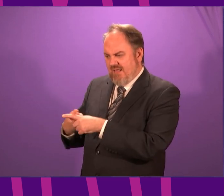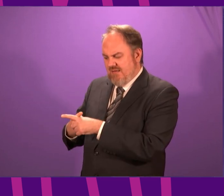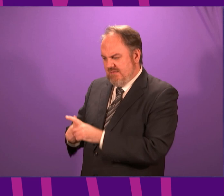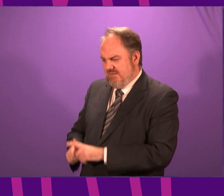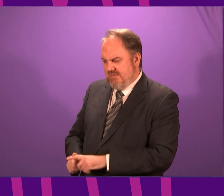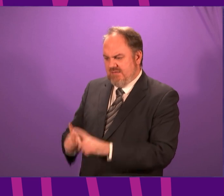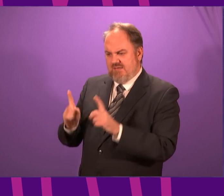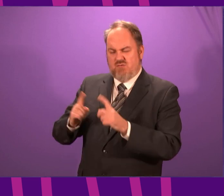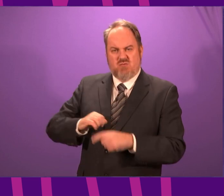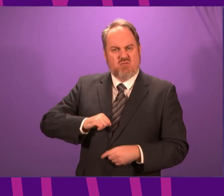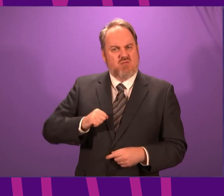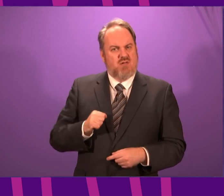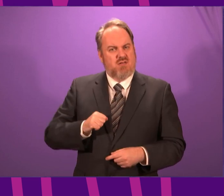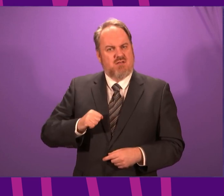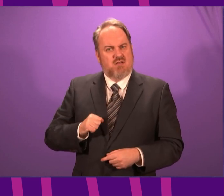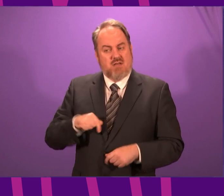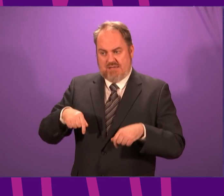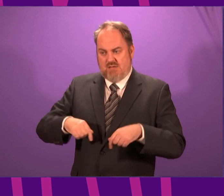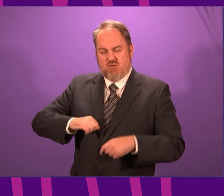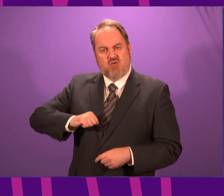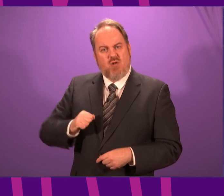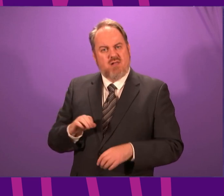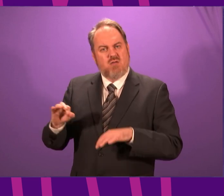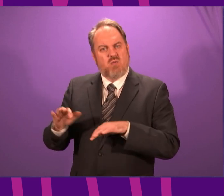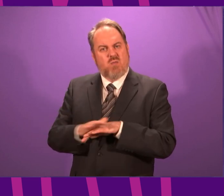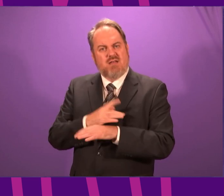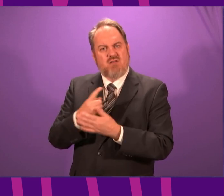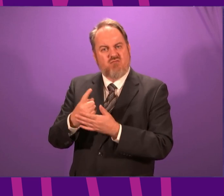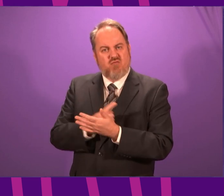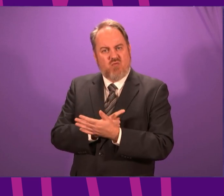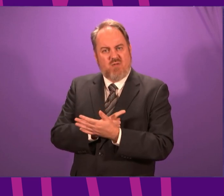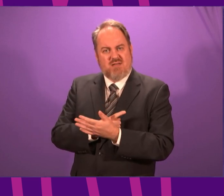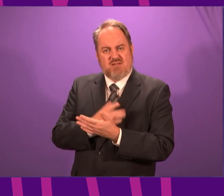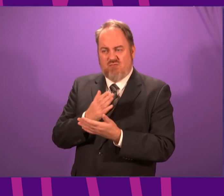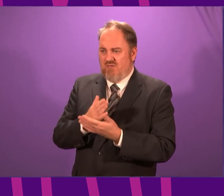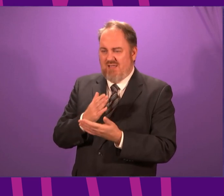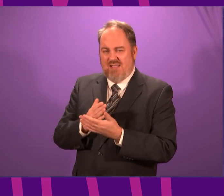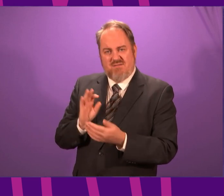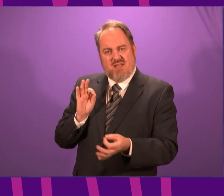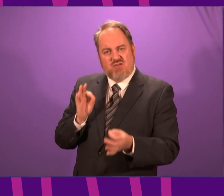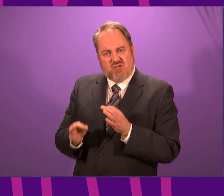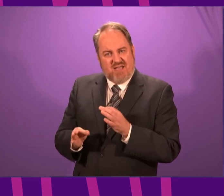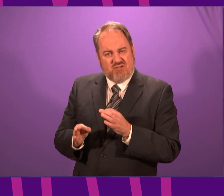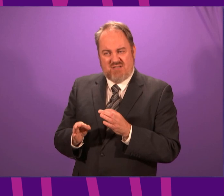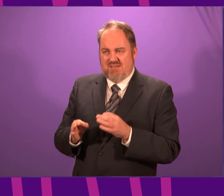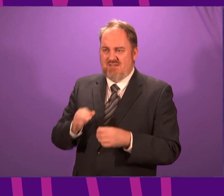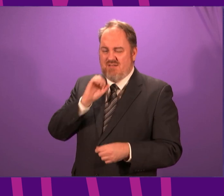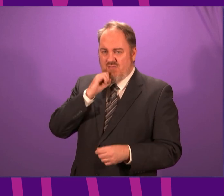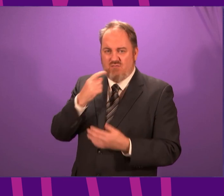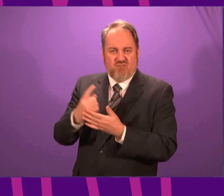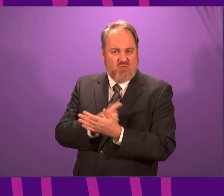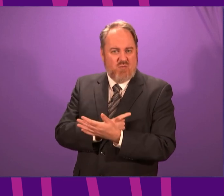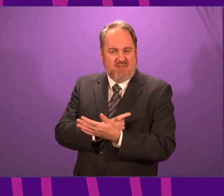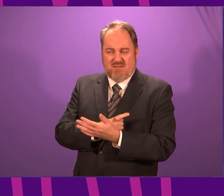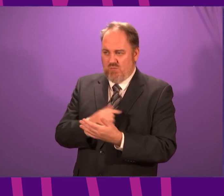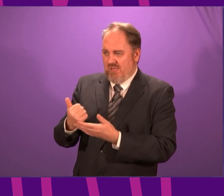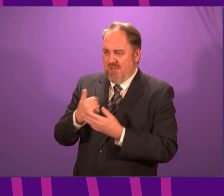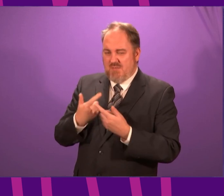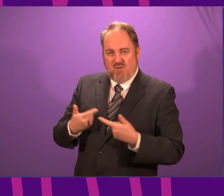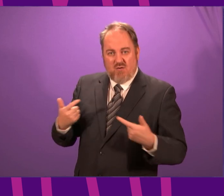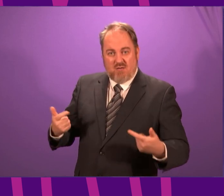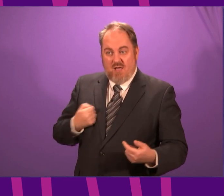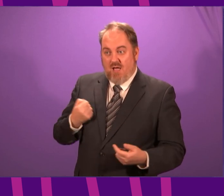and the current restriction for weddings in Scotland, which would make a massive difference to our industry. Personally, our income has been completely wiped